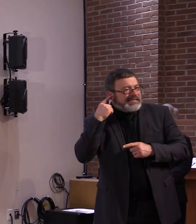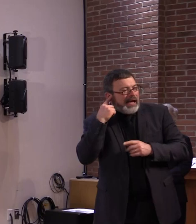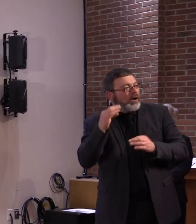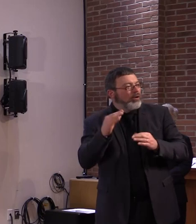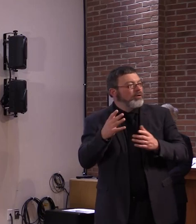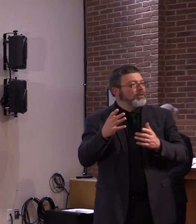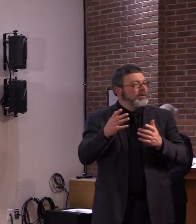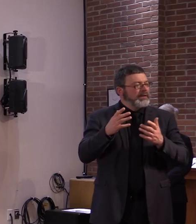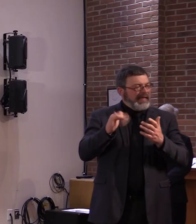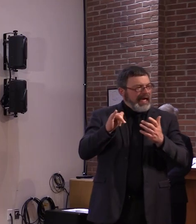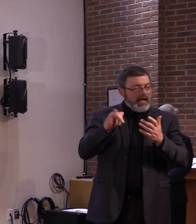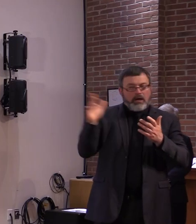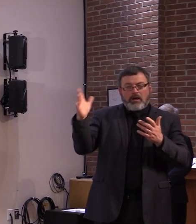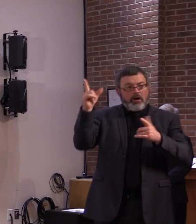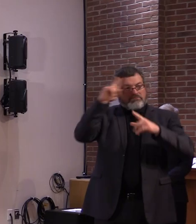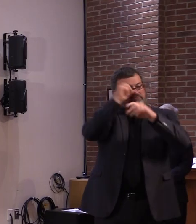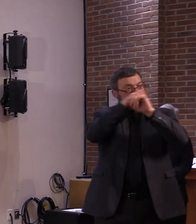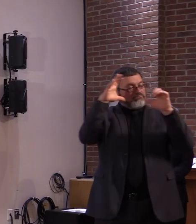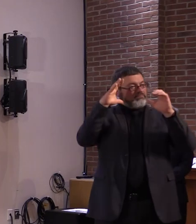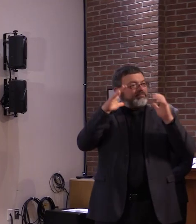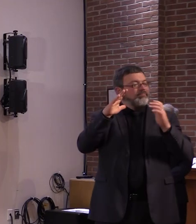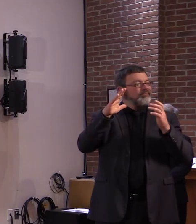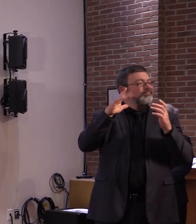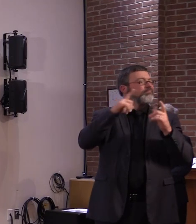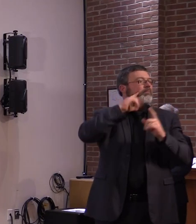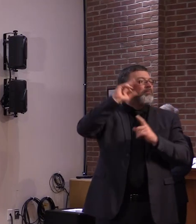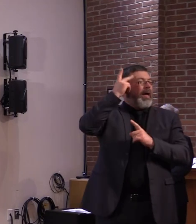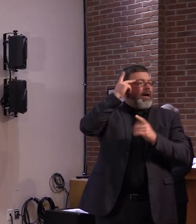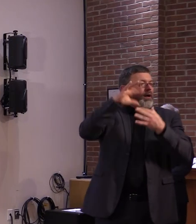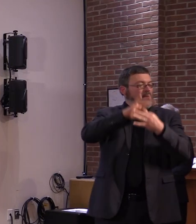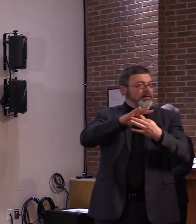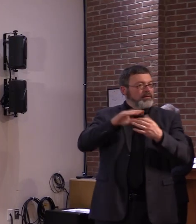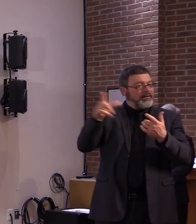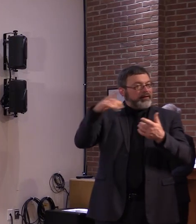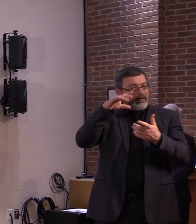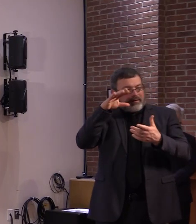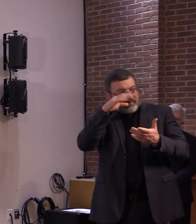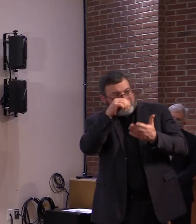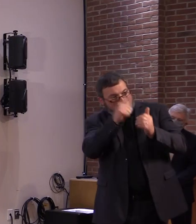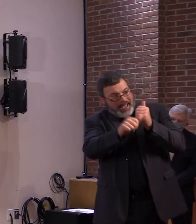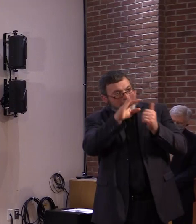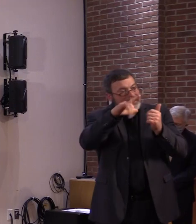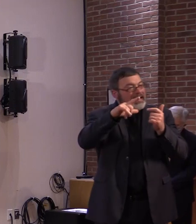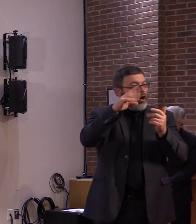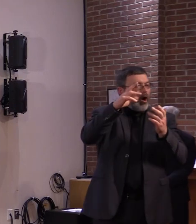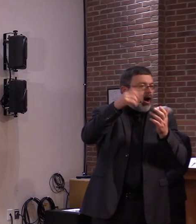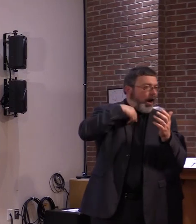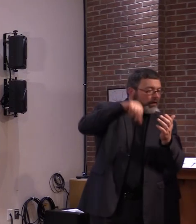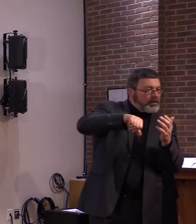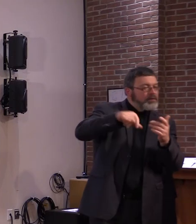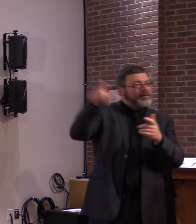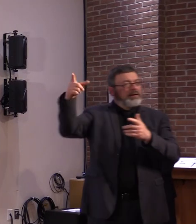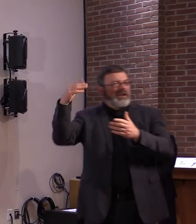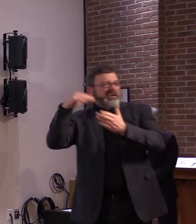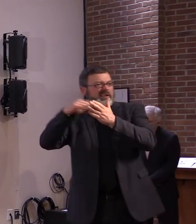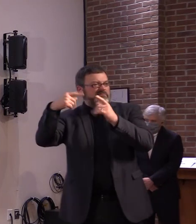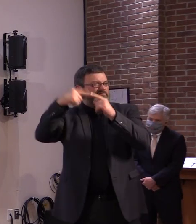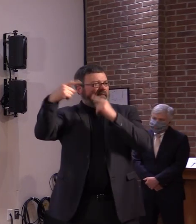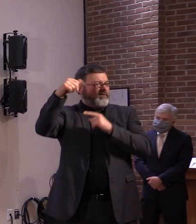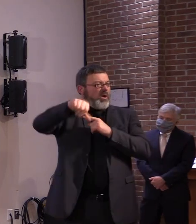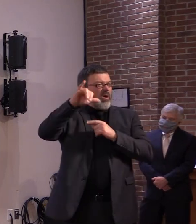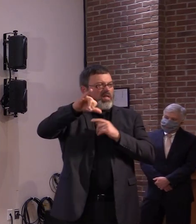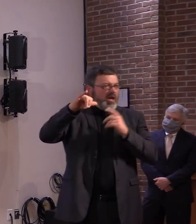Yeah, I mean, it's really, really close at this point. I don't think it's changed dramatically. There isn't a